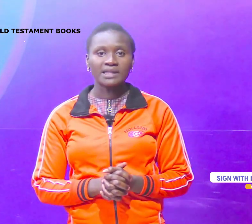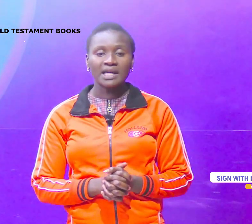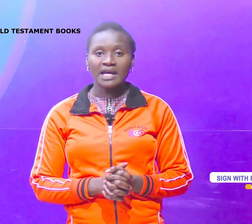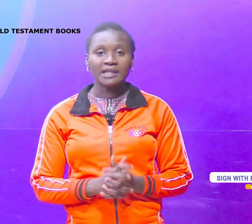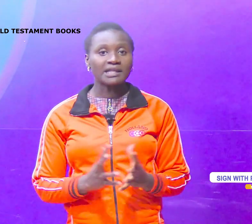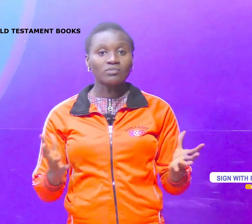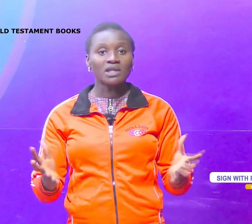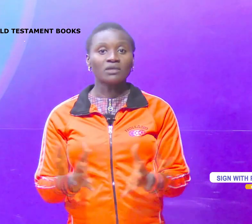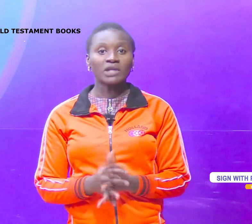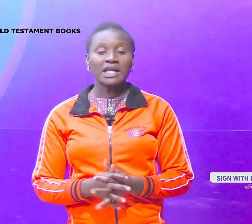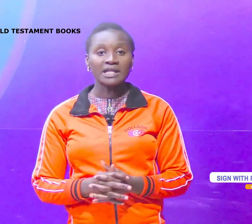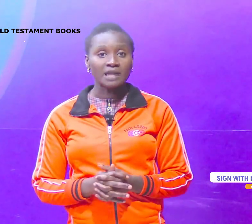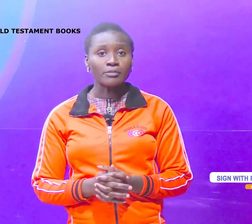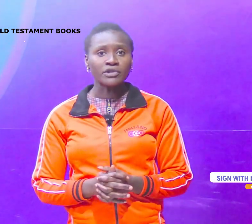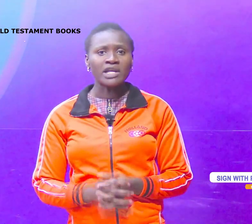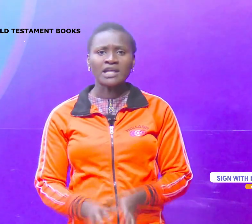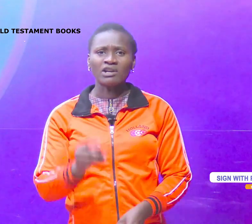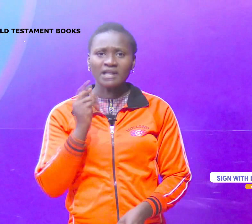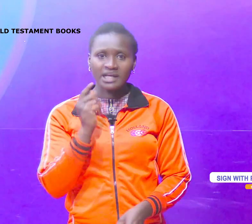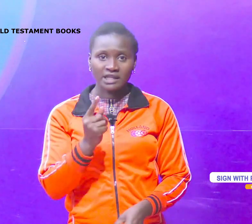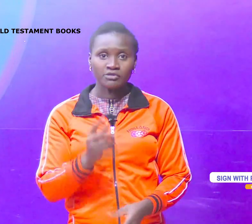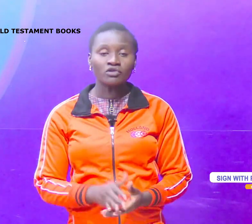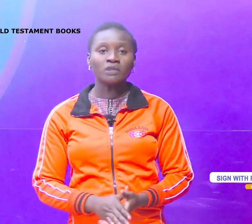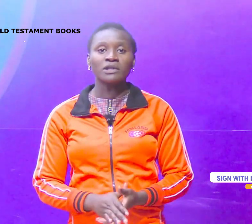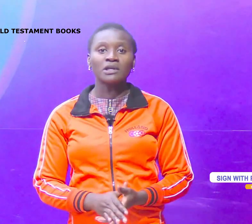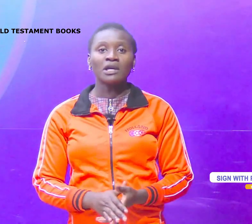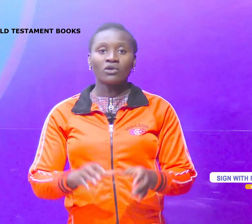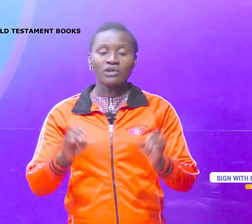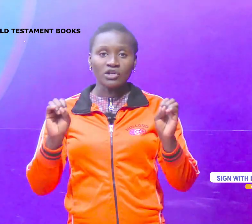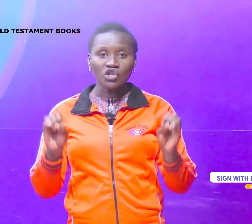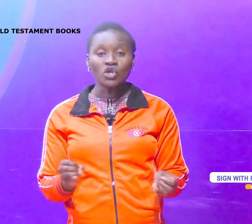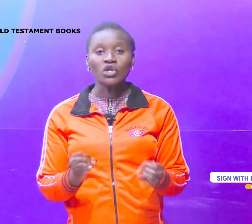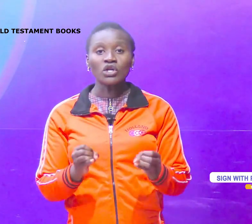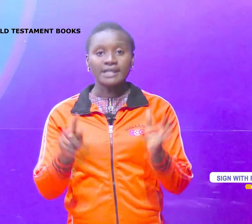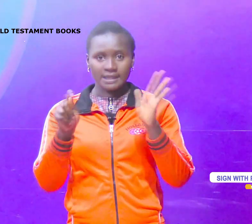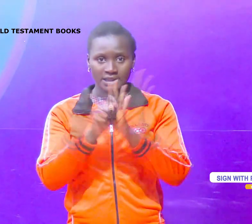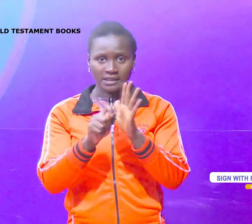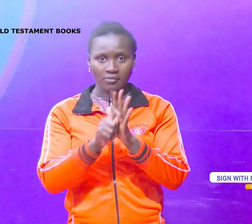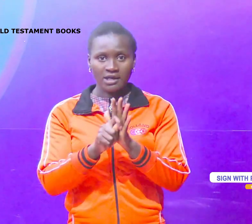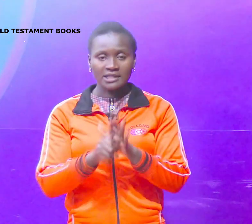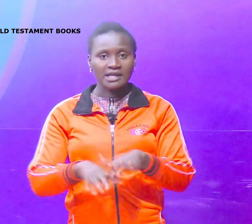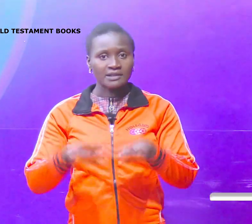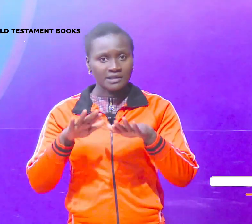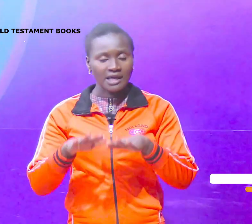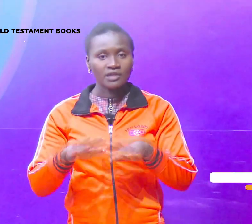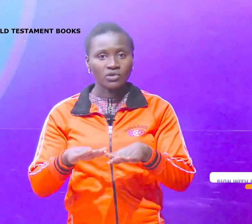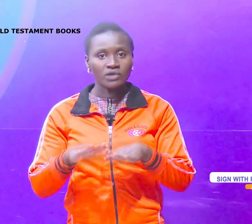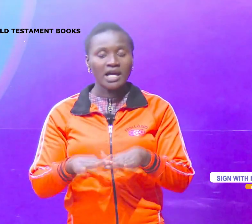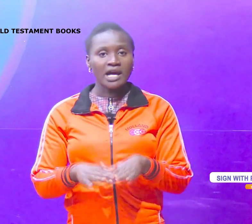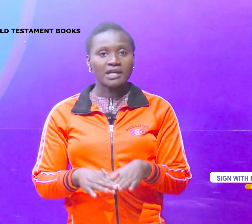Let us meet on the next episode, and our next episode will be on the New Testament. Just stay tuned as